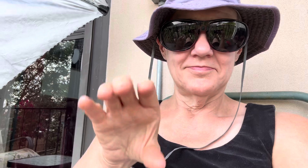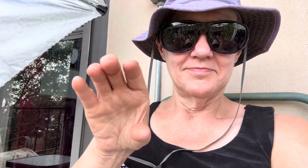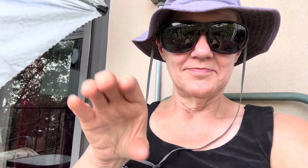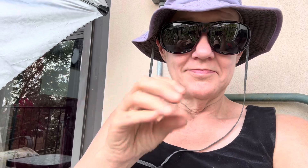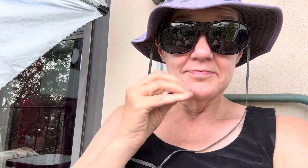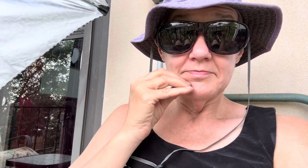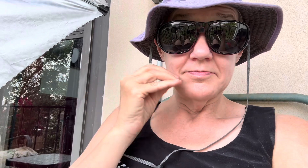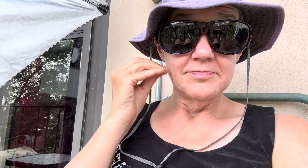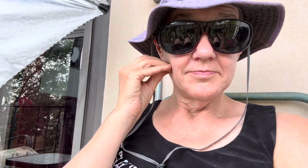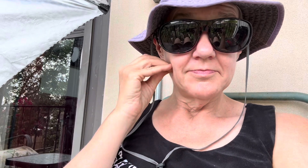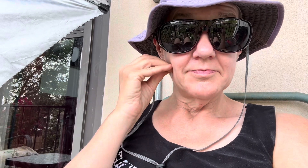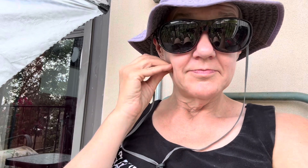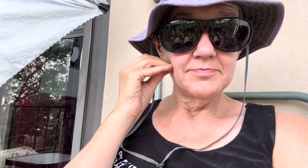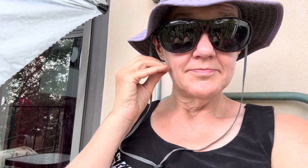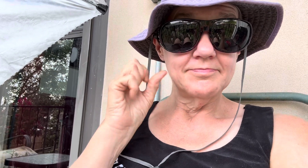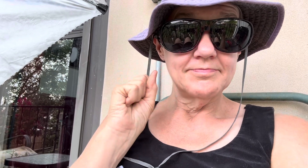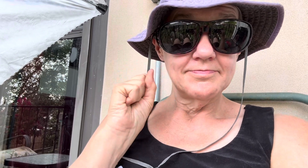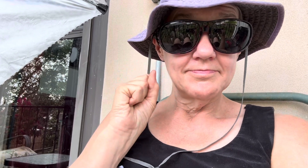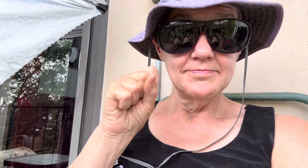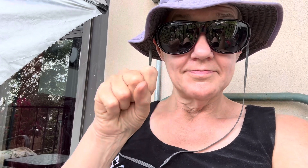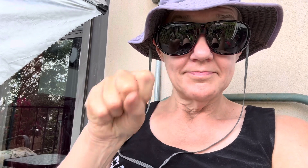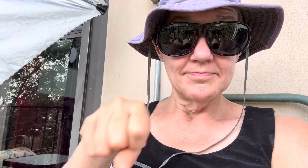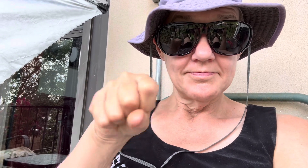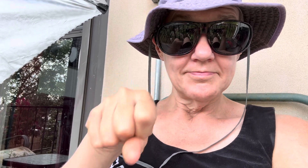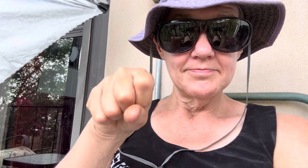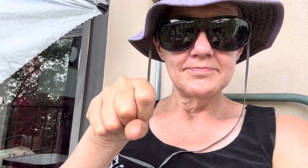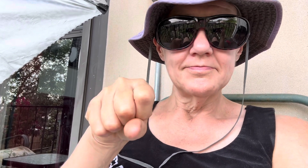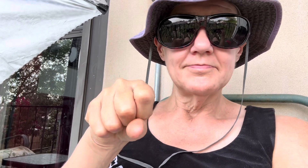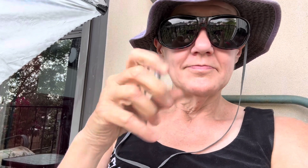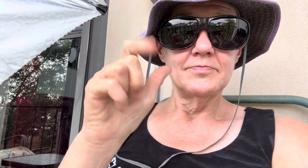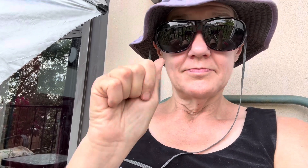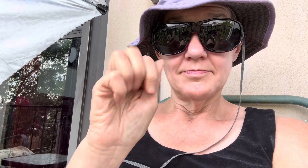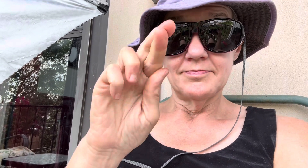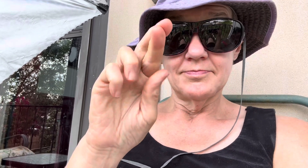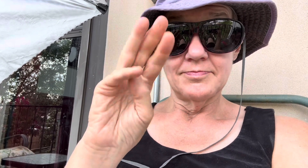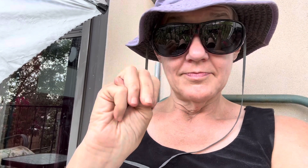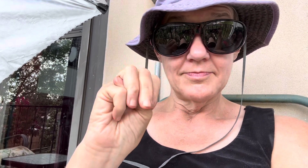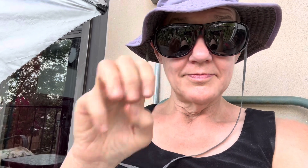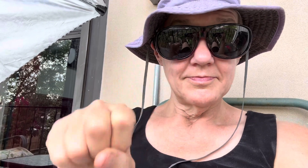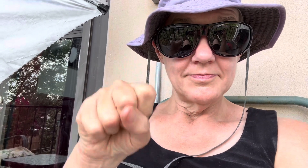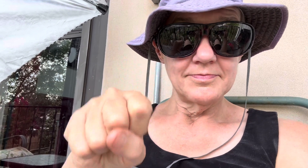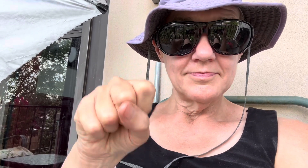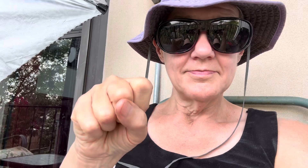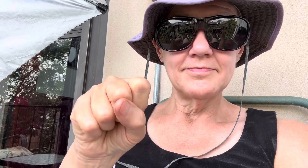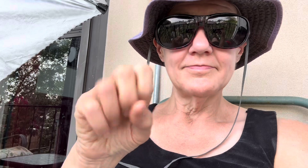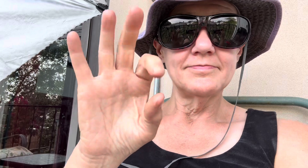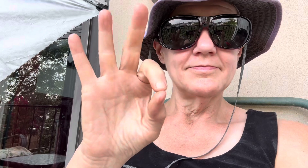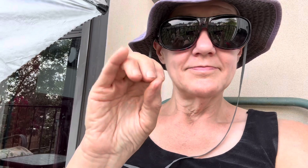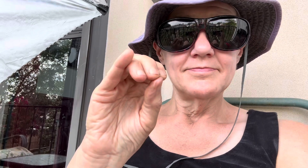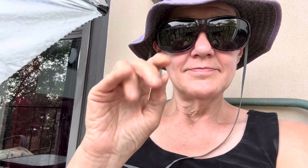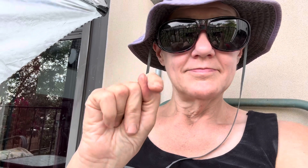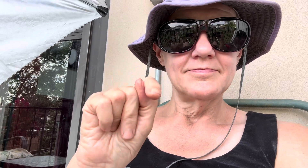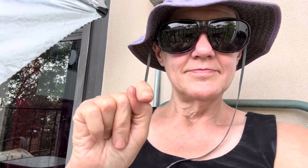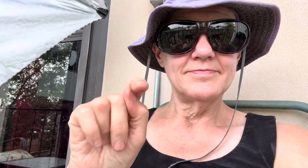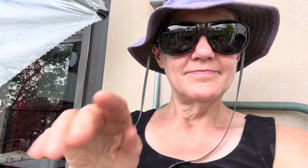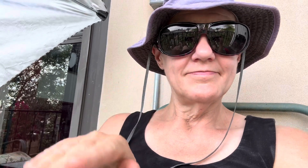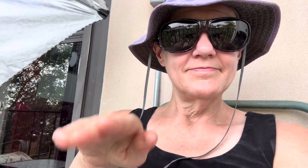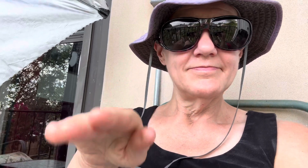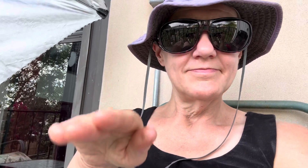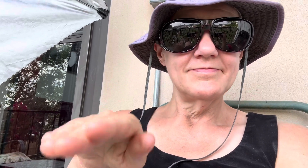So I encourage you to find some activity to get involved in. Biking inside the house, doing an arm bike, or